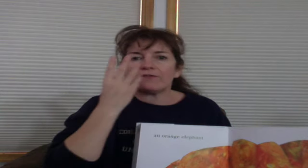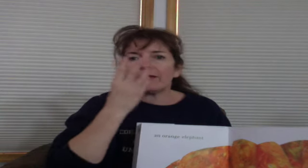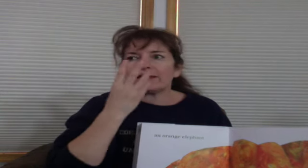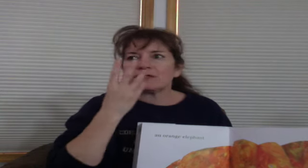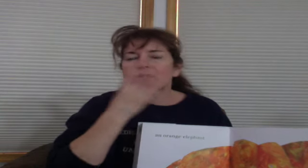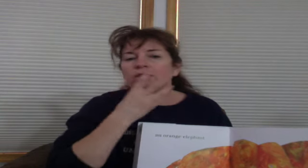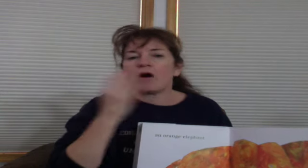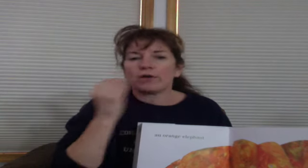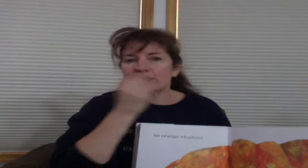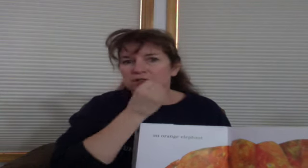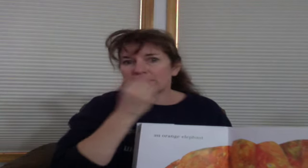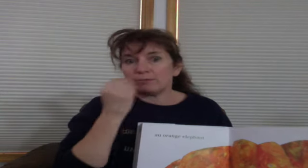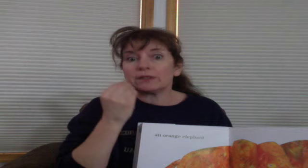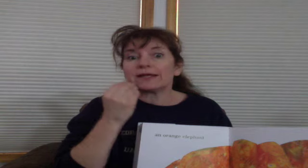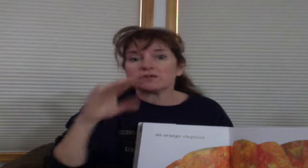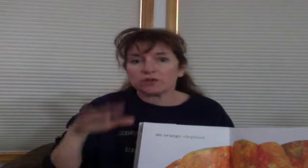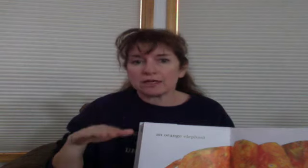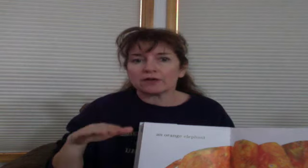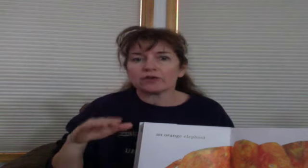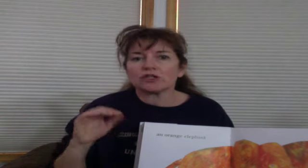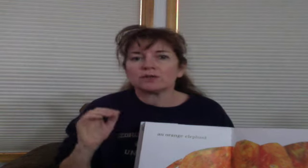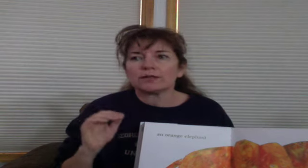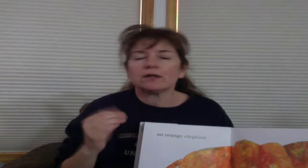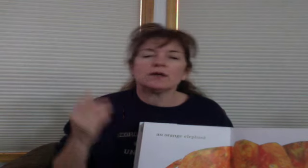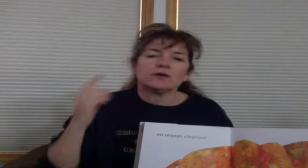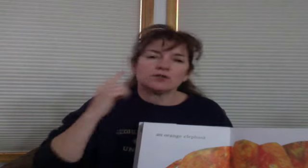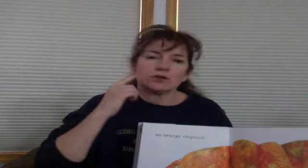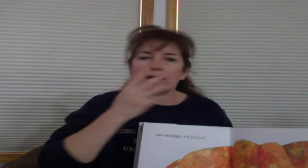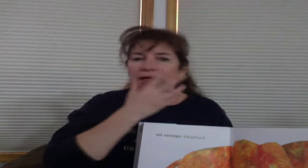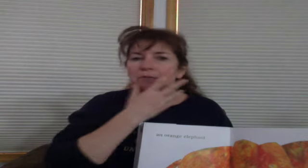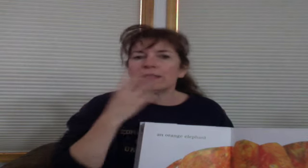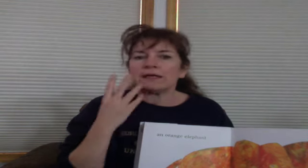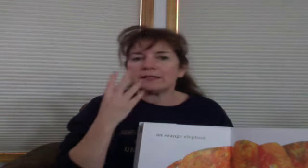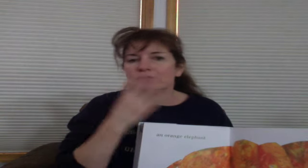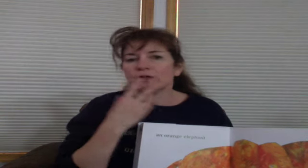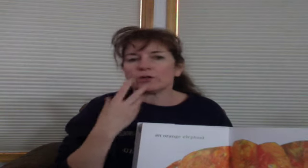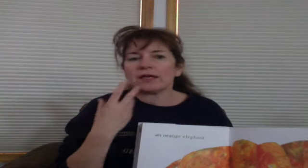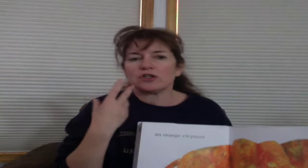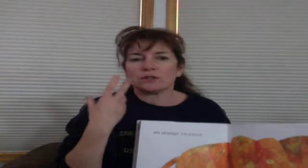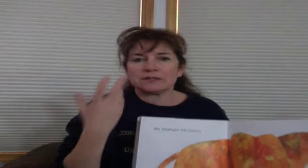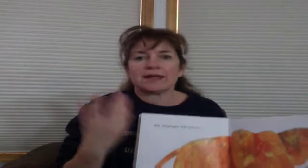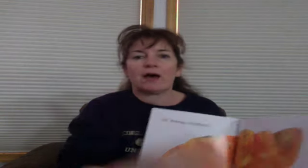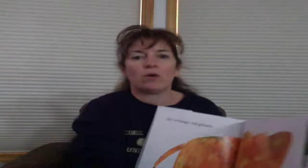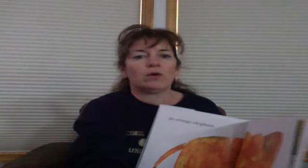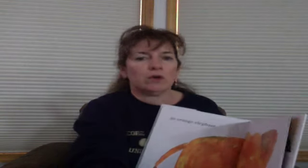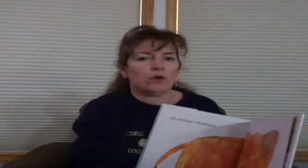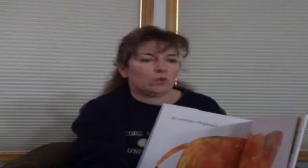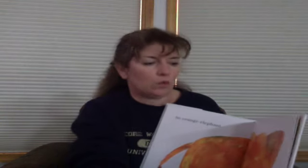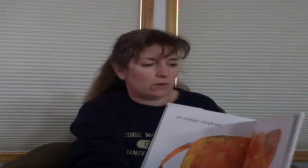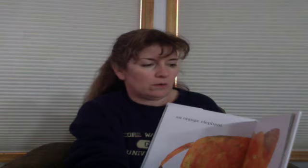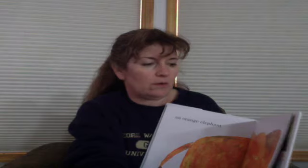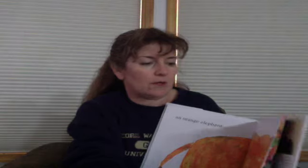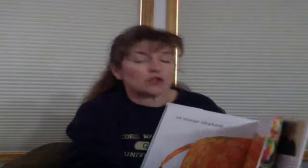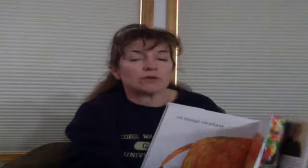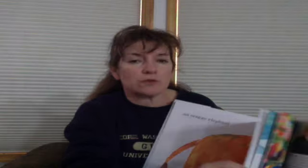face are the hardest to place for the younger children. So they can be in different locations than how adults do